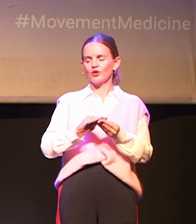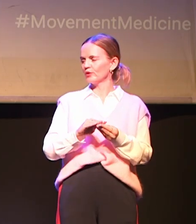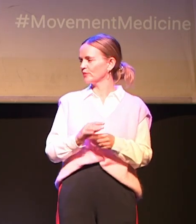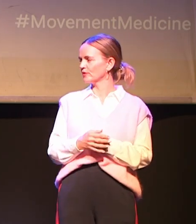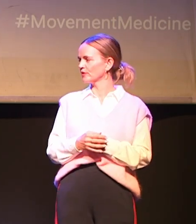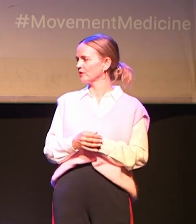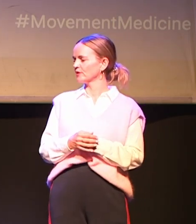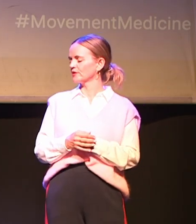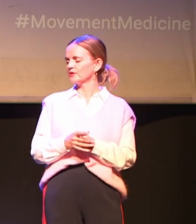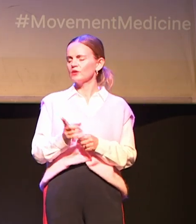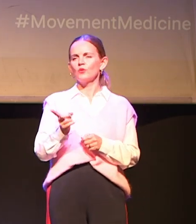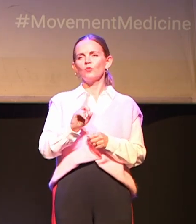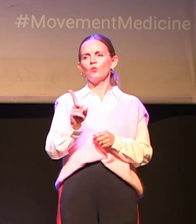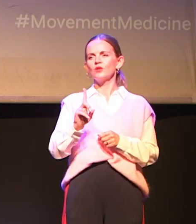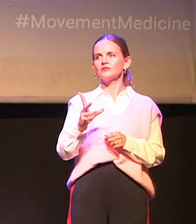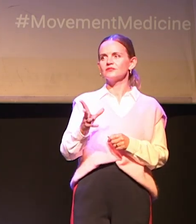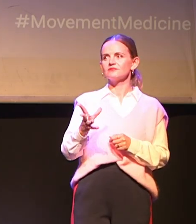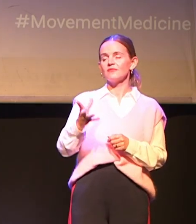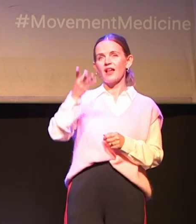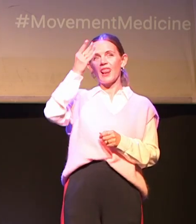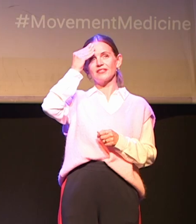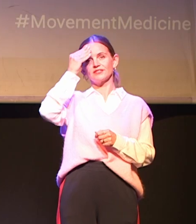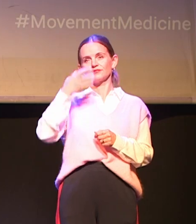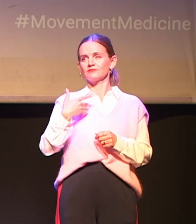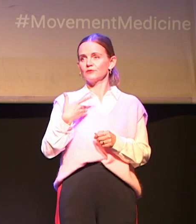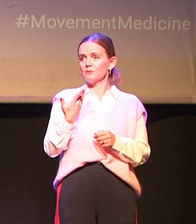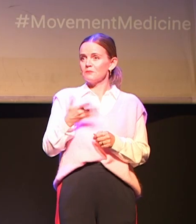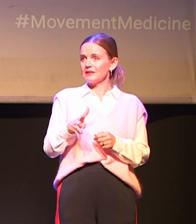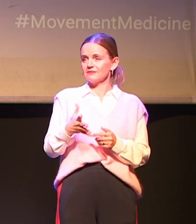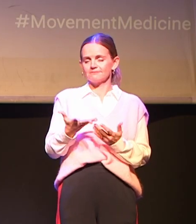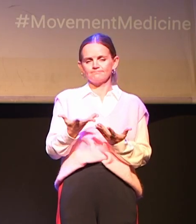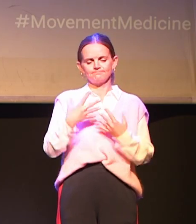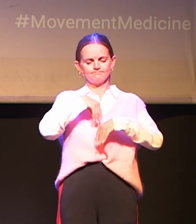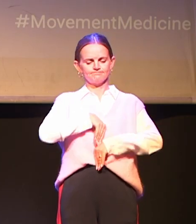a lesson that you've had already, or a lesson you want to kind of send forward